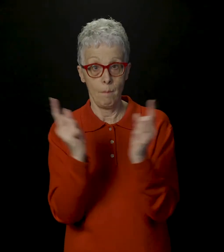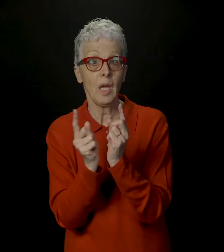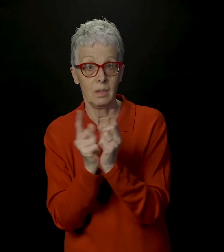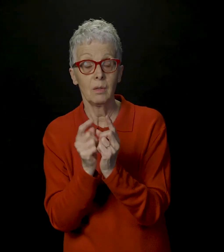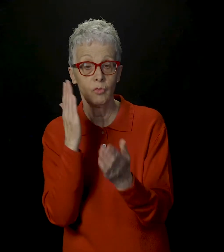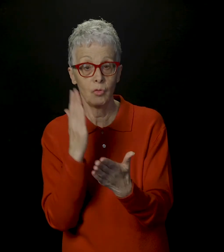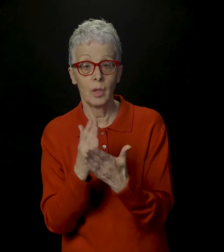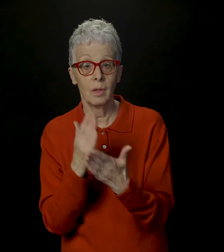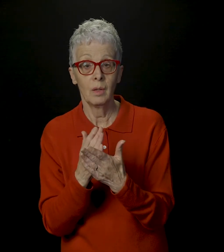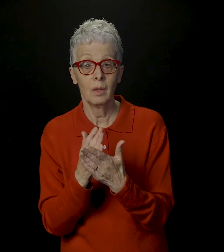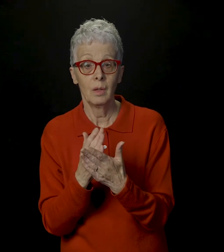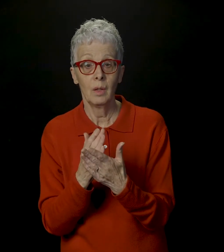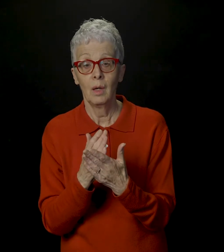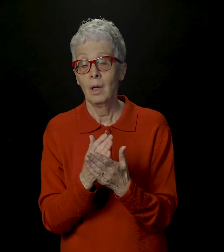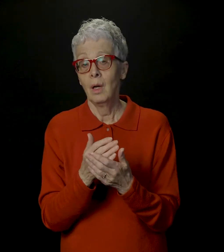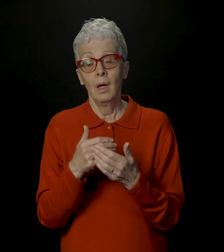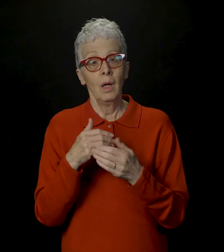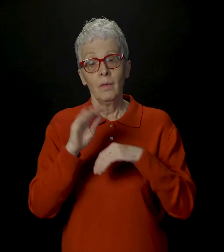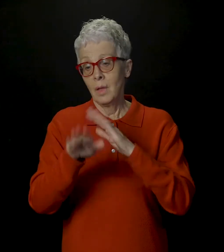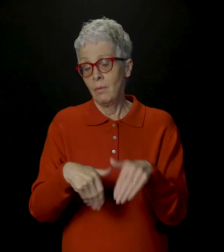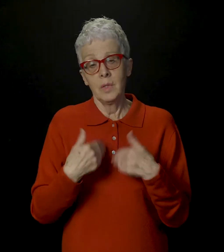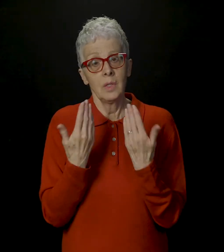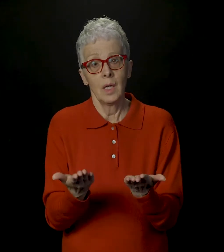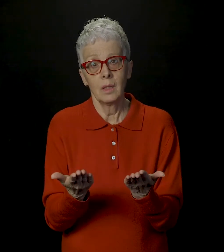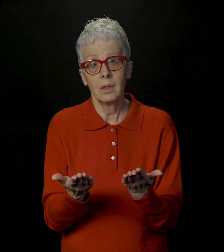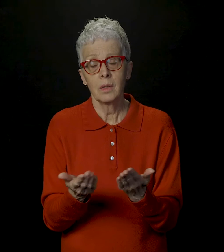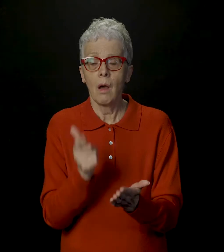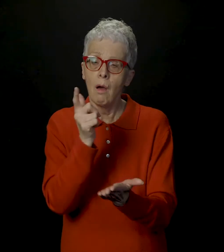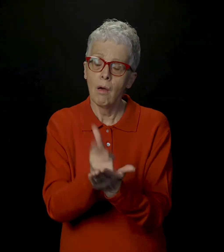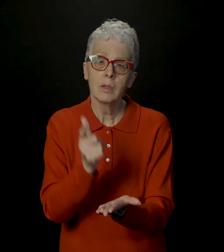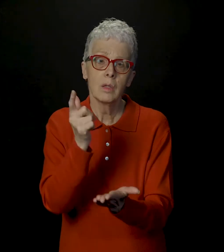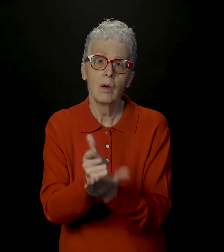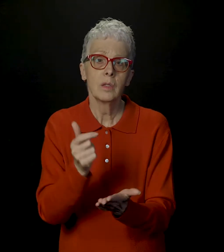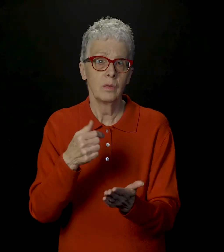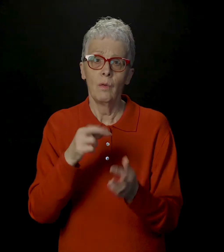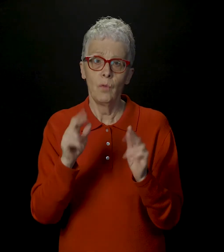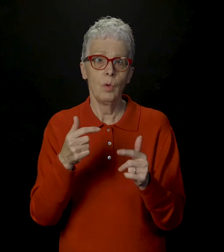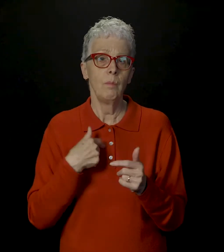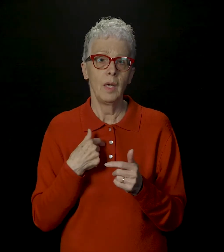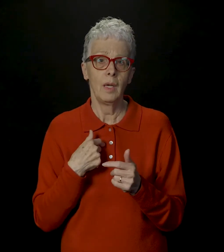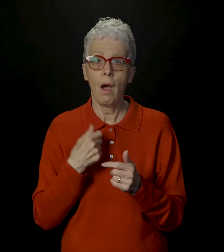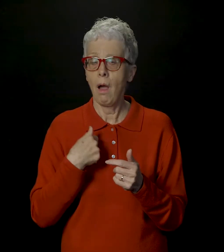meet Pretty much It's just They've done more for me Than anyone could even imagine